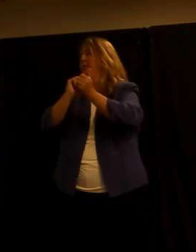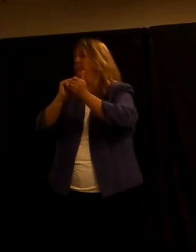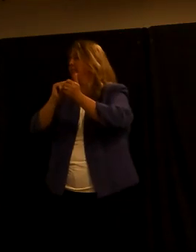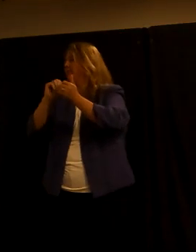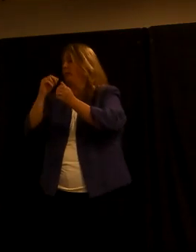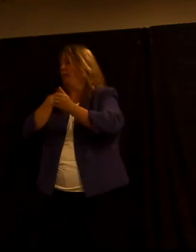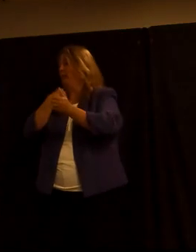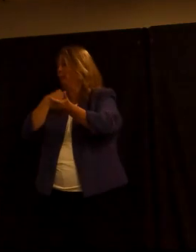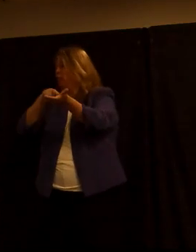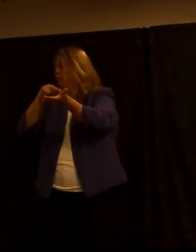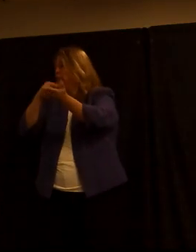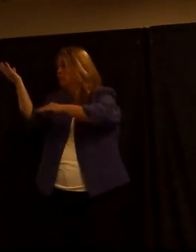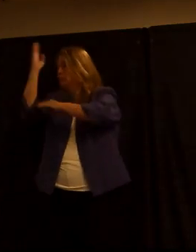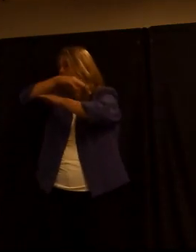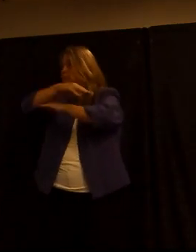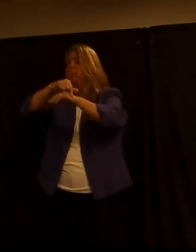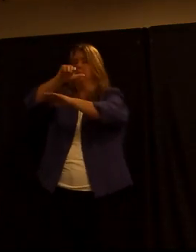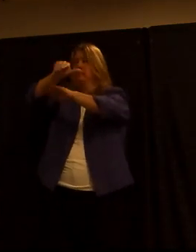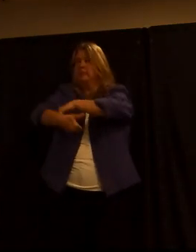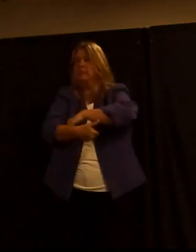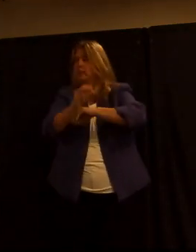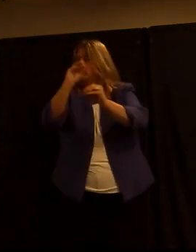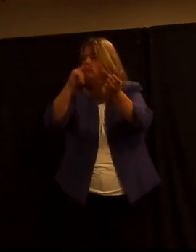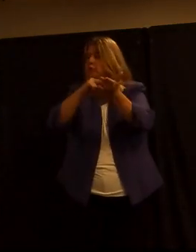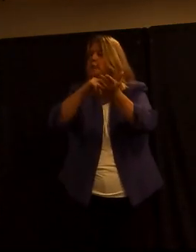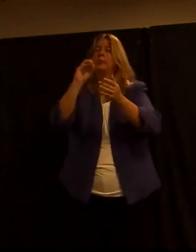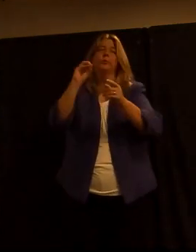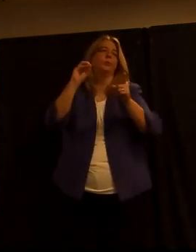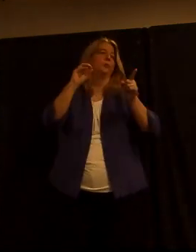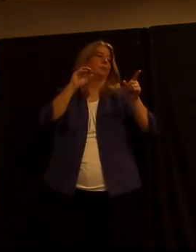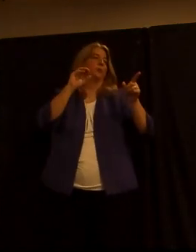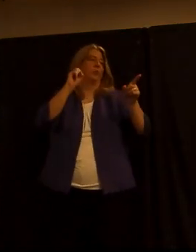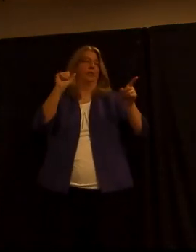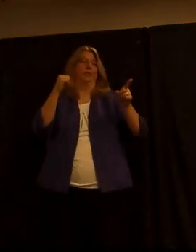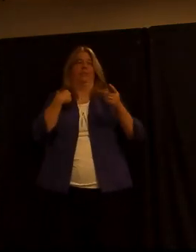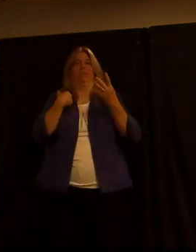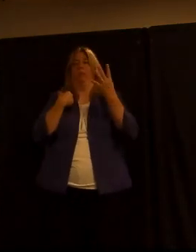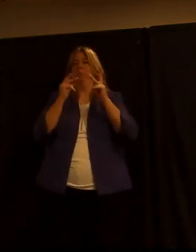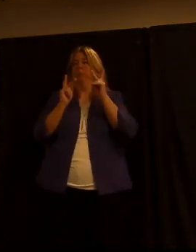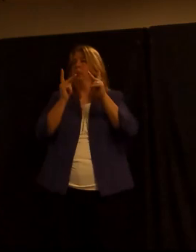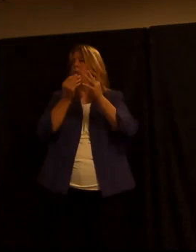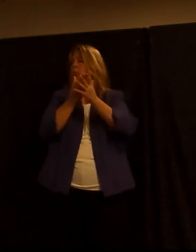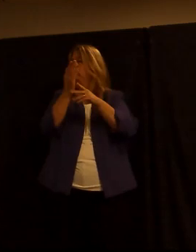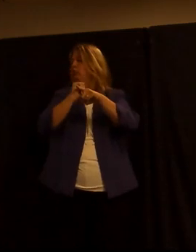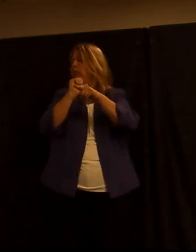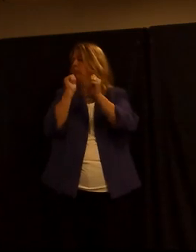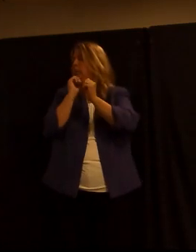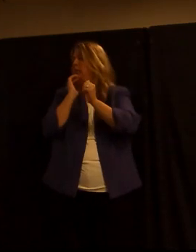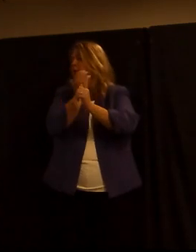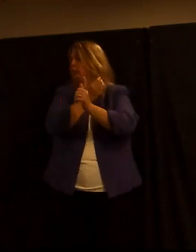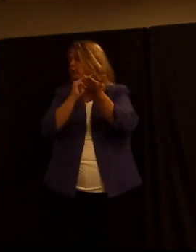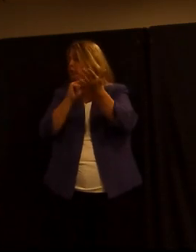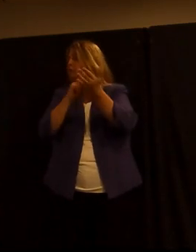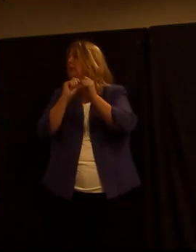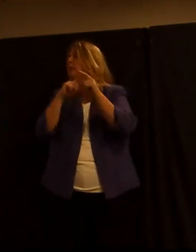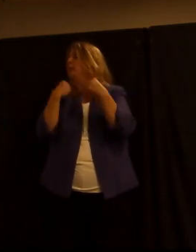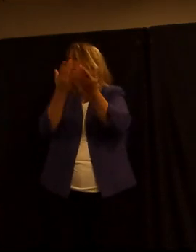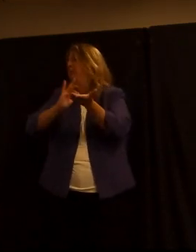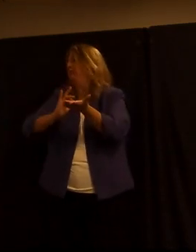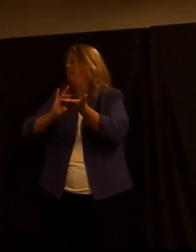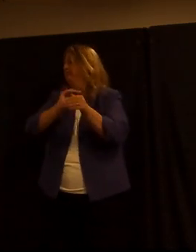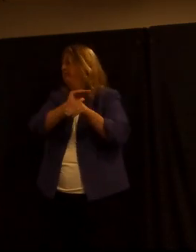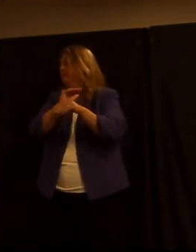been assigned. We've in the past had nurses 24/7, but now we have nurses just on